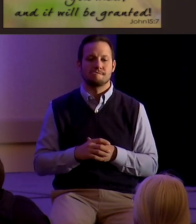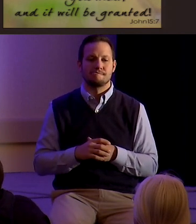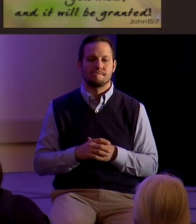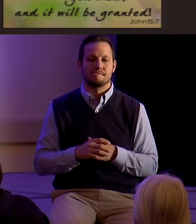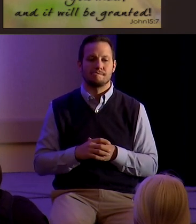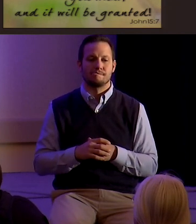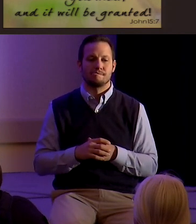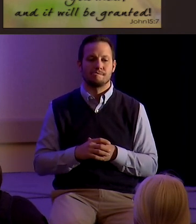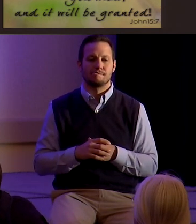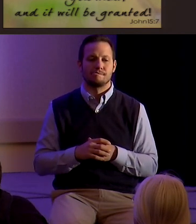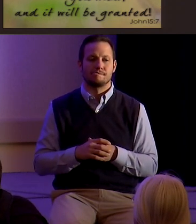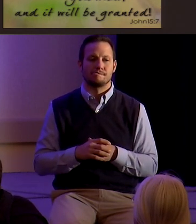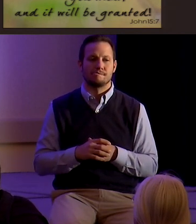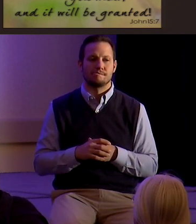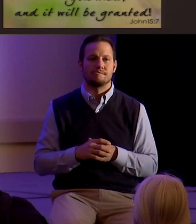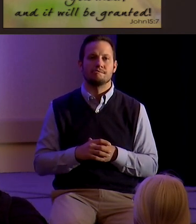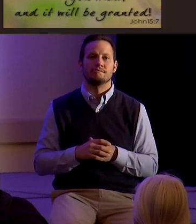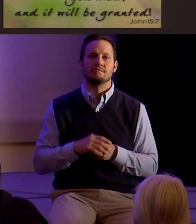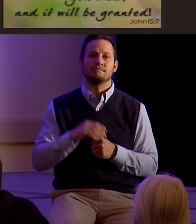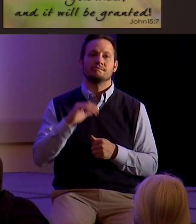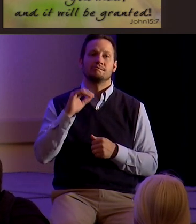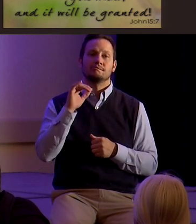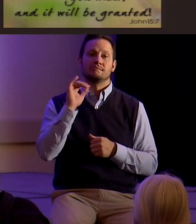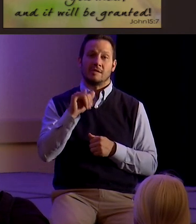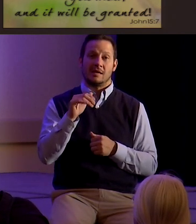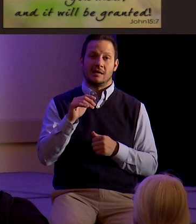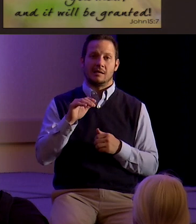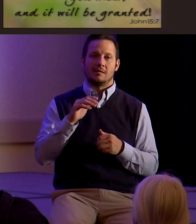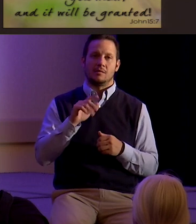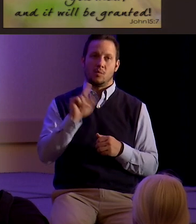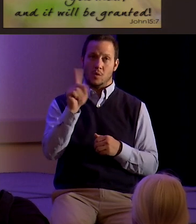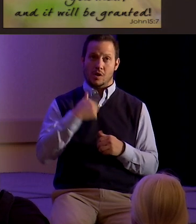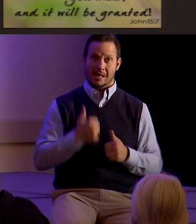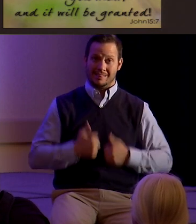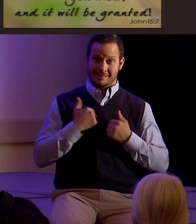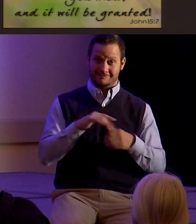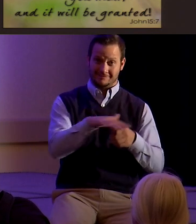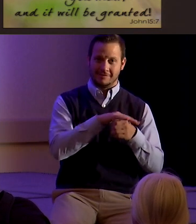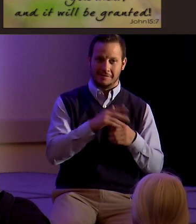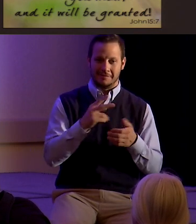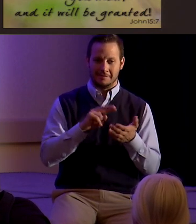That gives you an idea of what kind of a neighborhood we lived in, that was enough to help, but regardless.